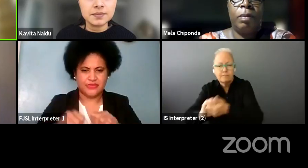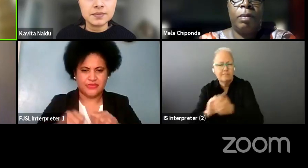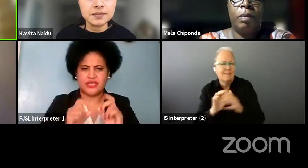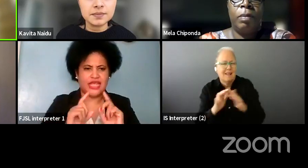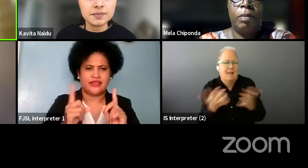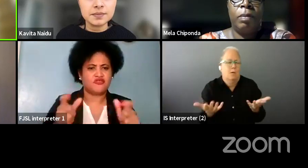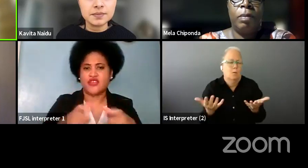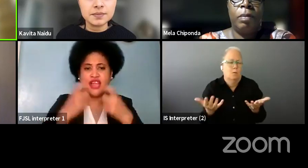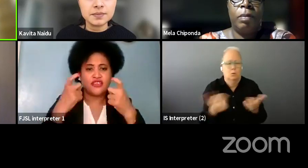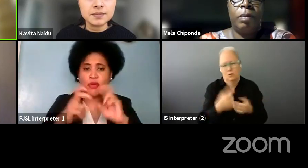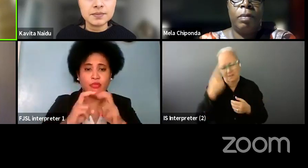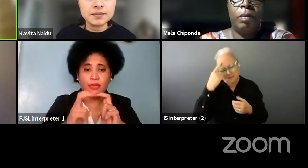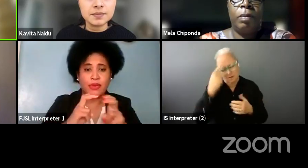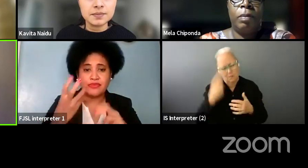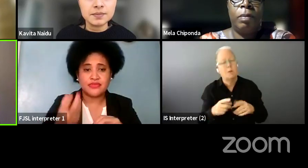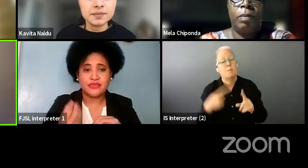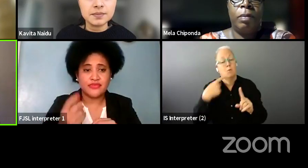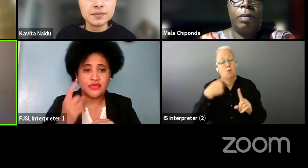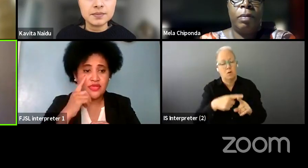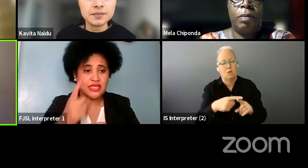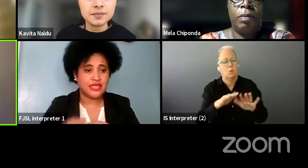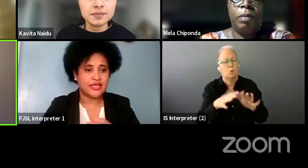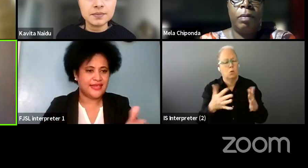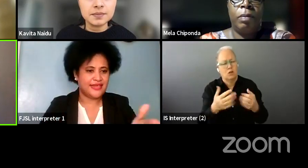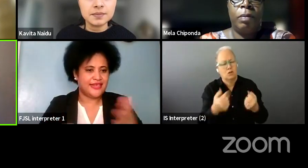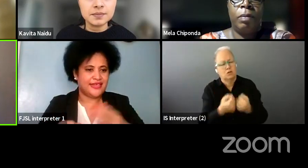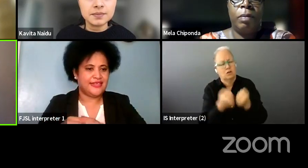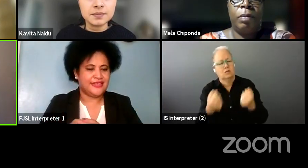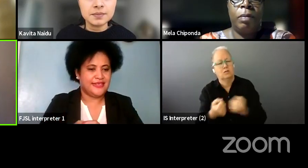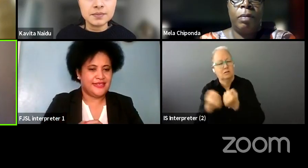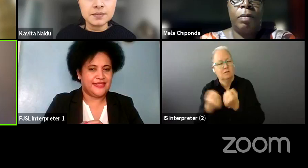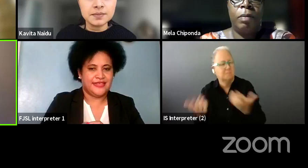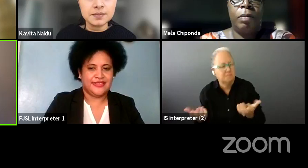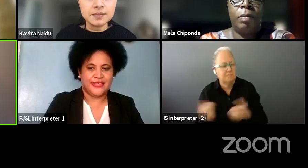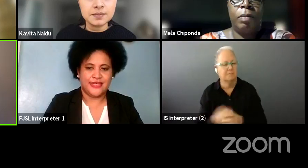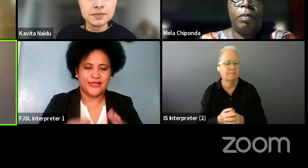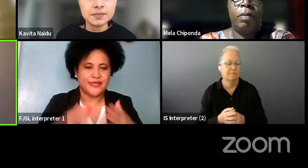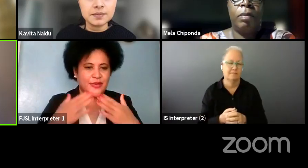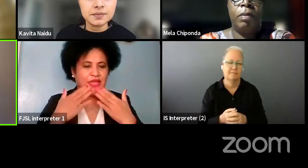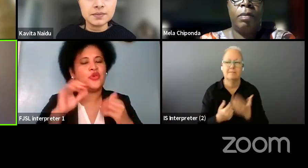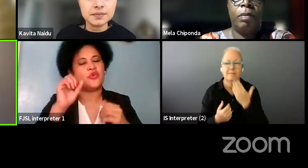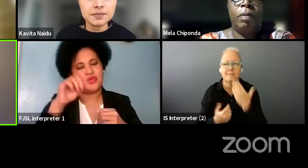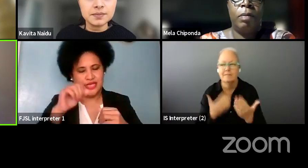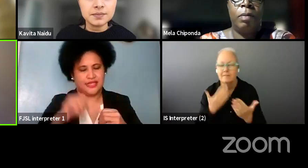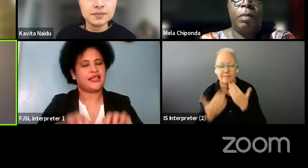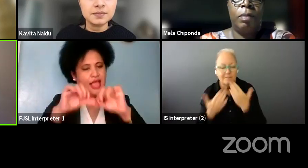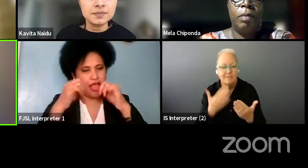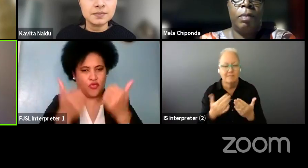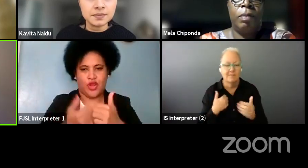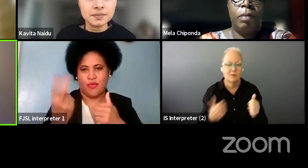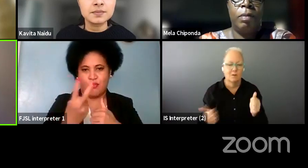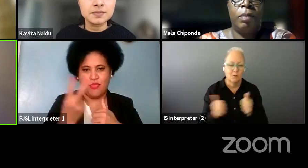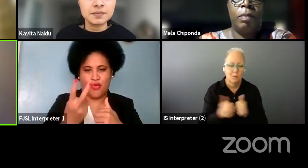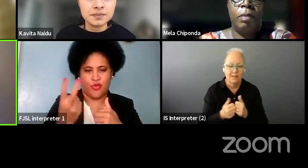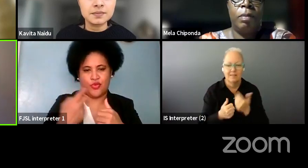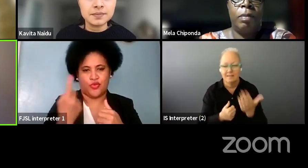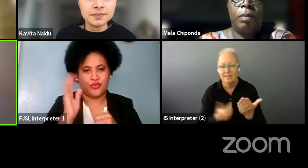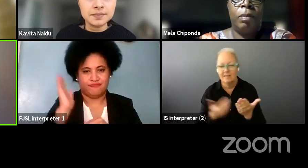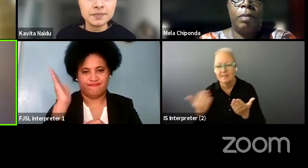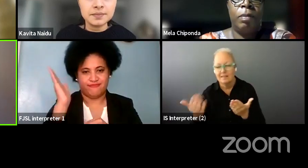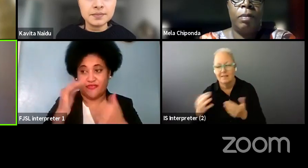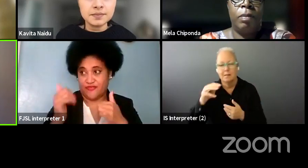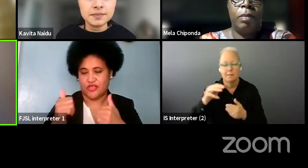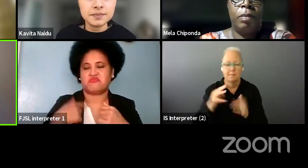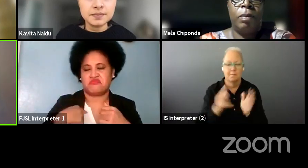there? 100%. And thanks for the panel. And totally agree with Mela and Kavita on the points. And building on that,